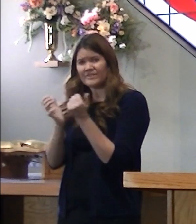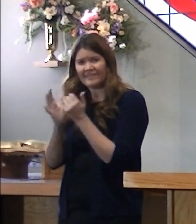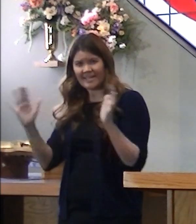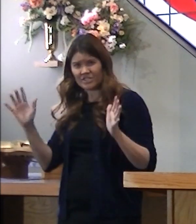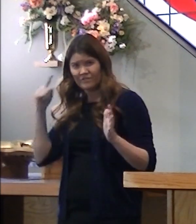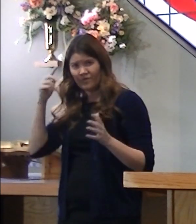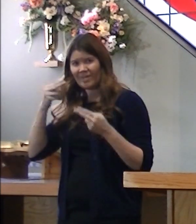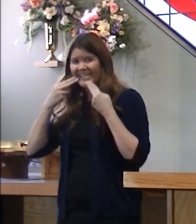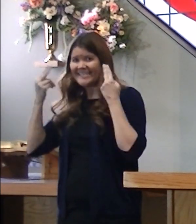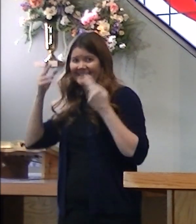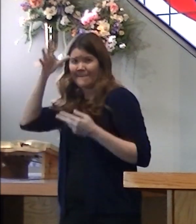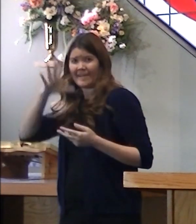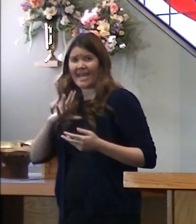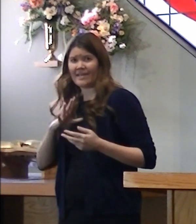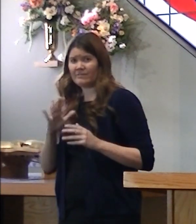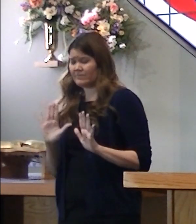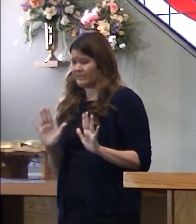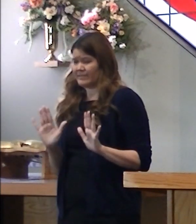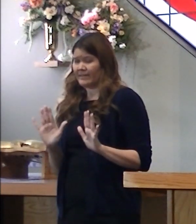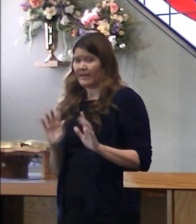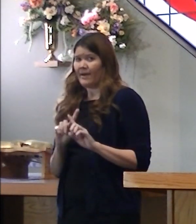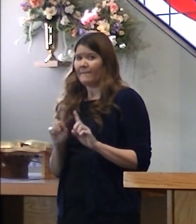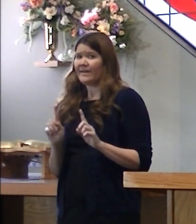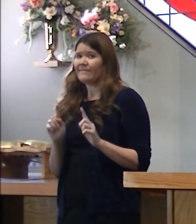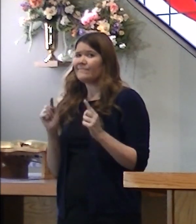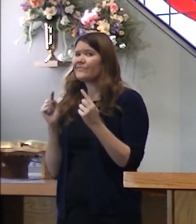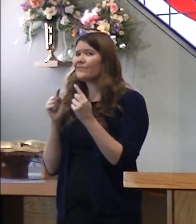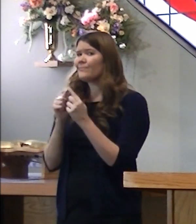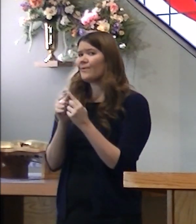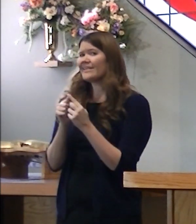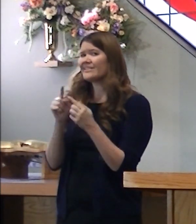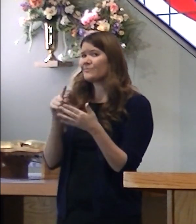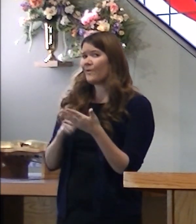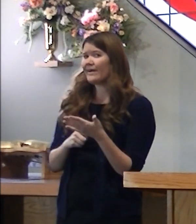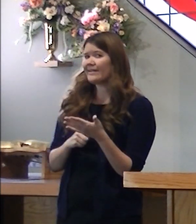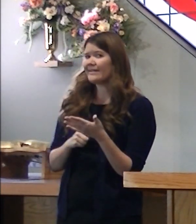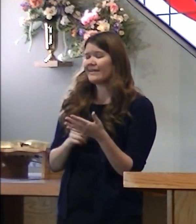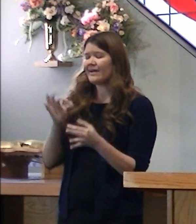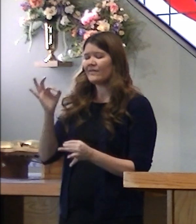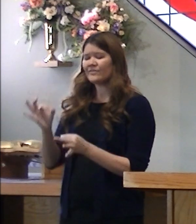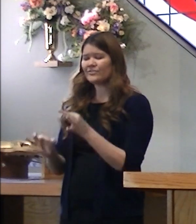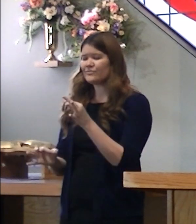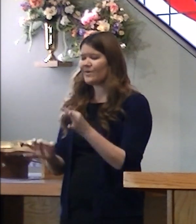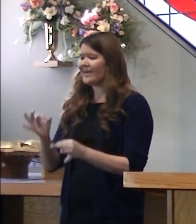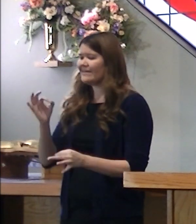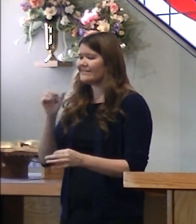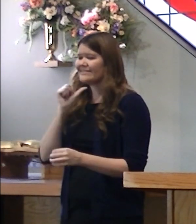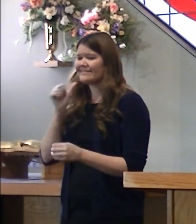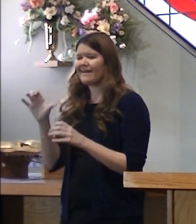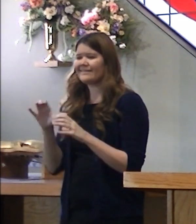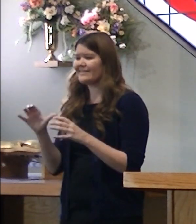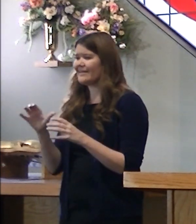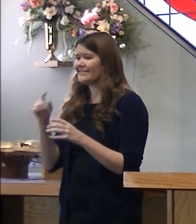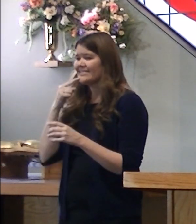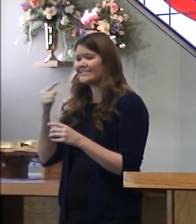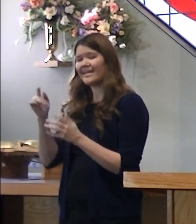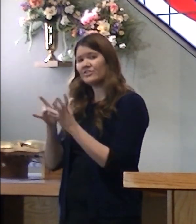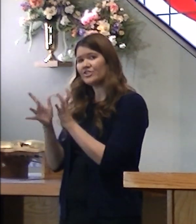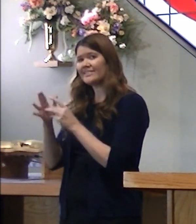man. But here's the point. The trial is not done to establish Jesus'